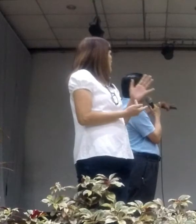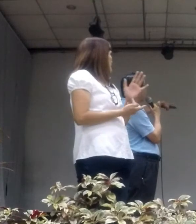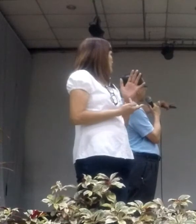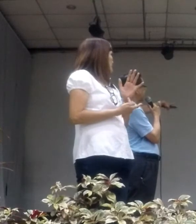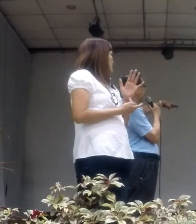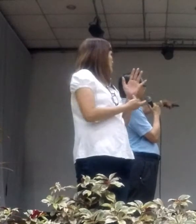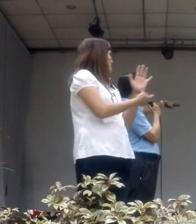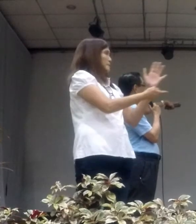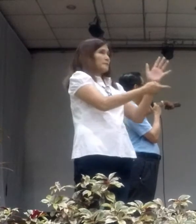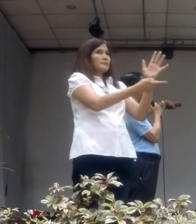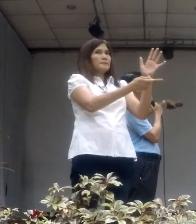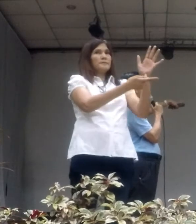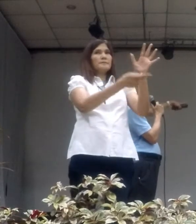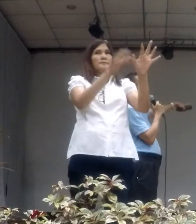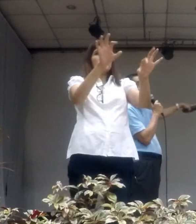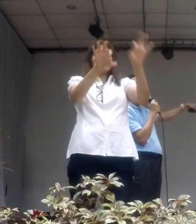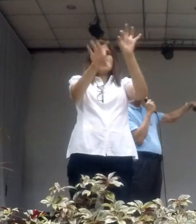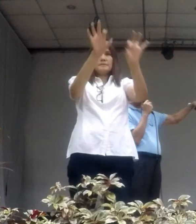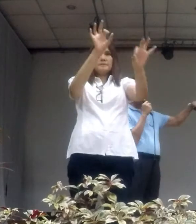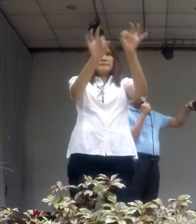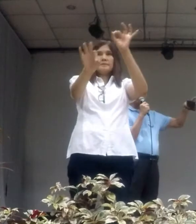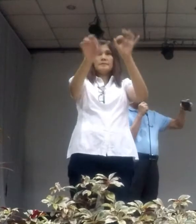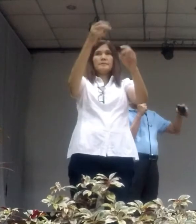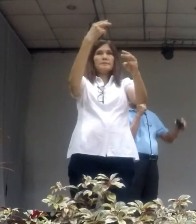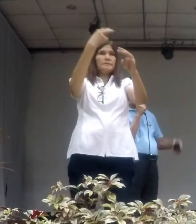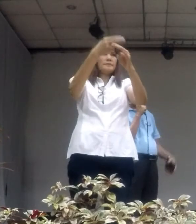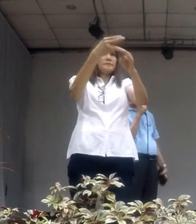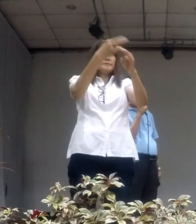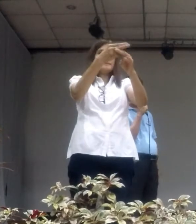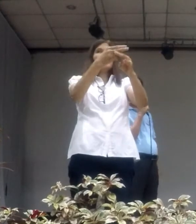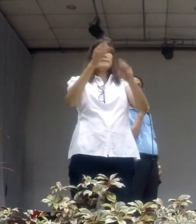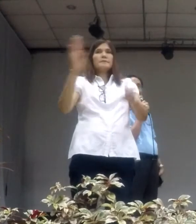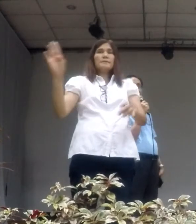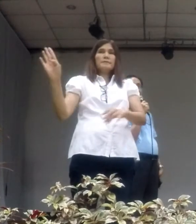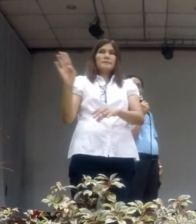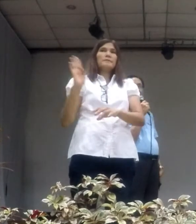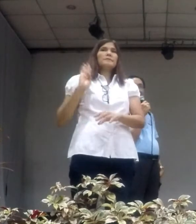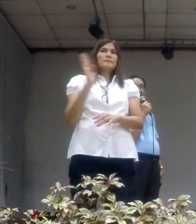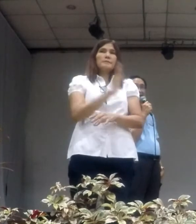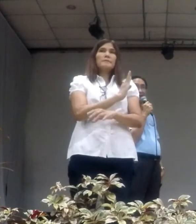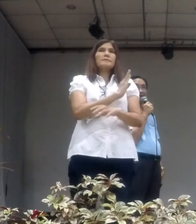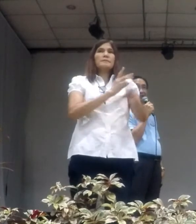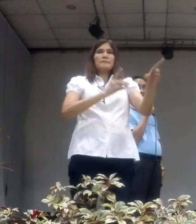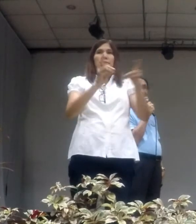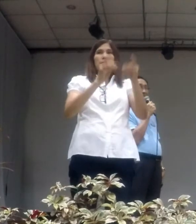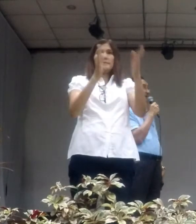We will now present the nominees, the candidates for the board of directors.